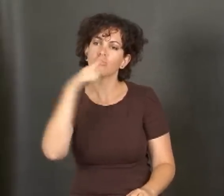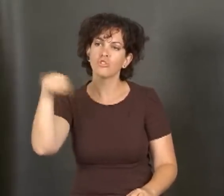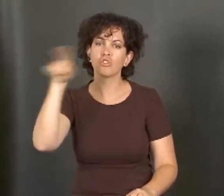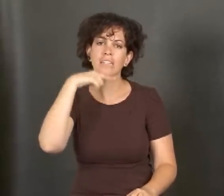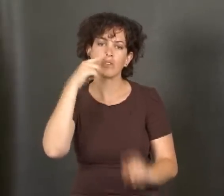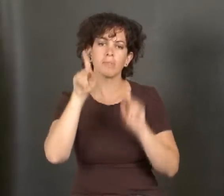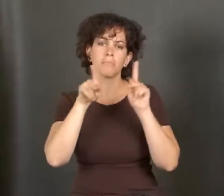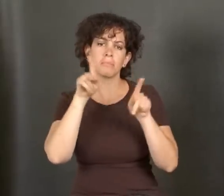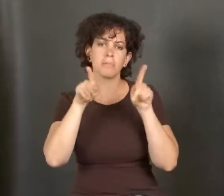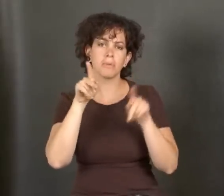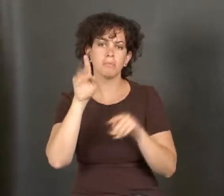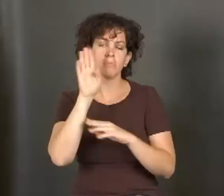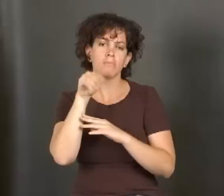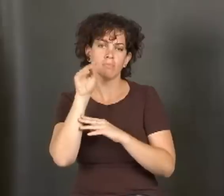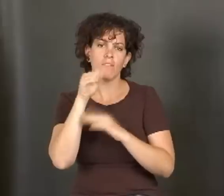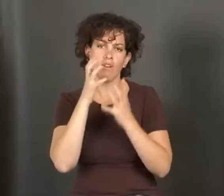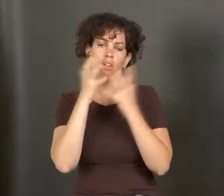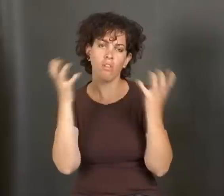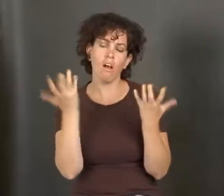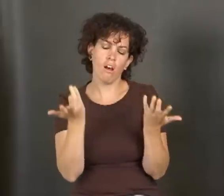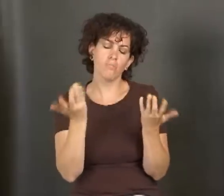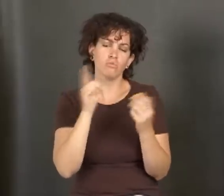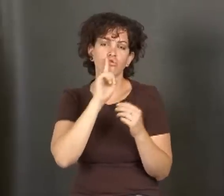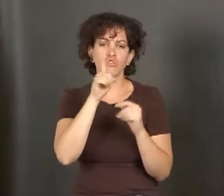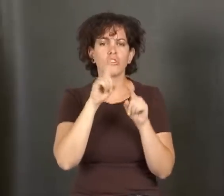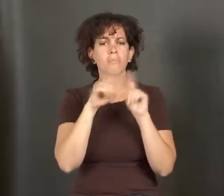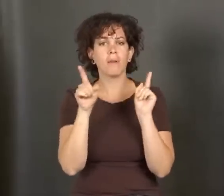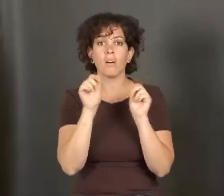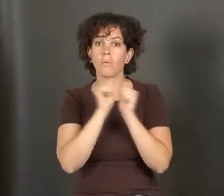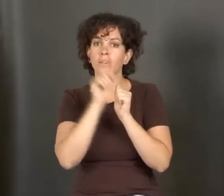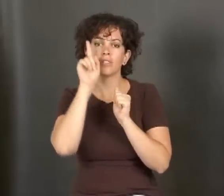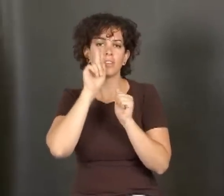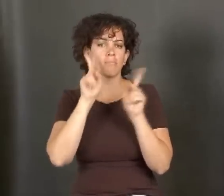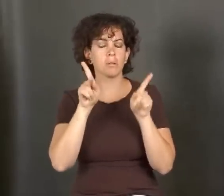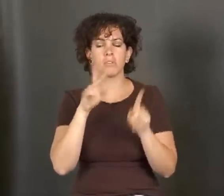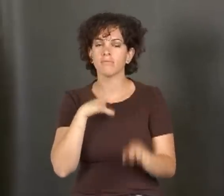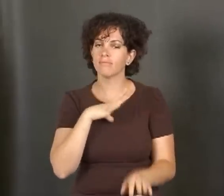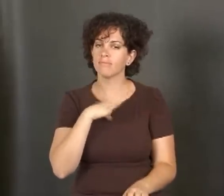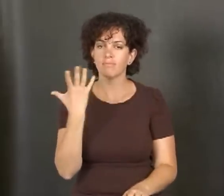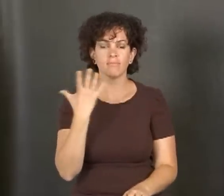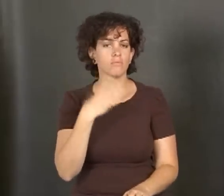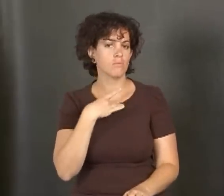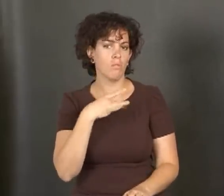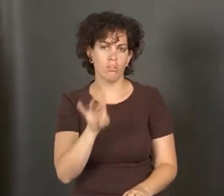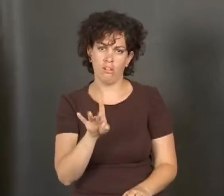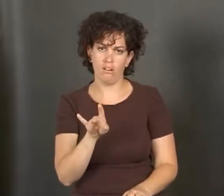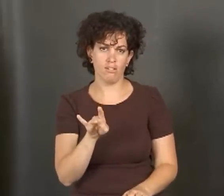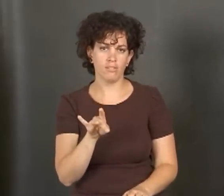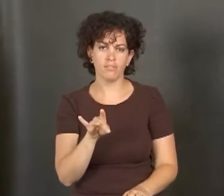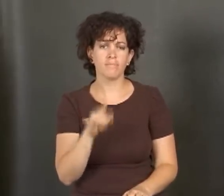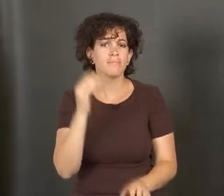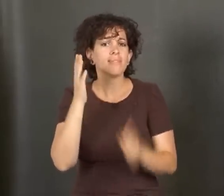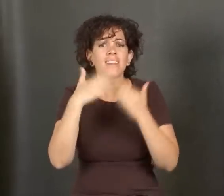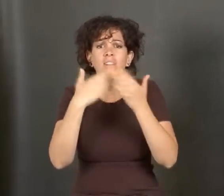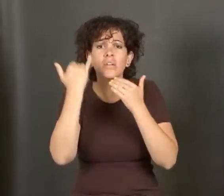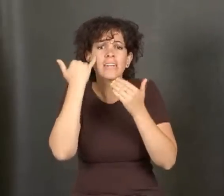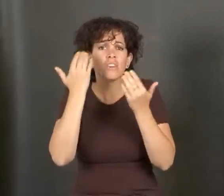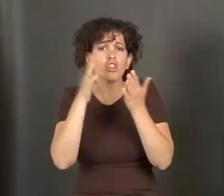bluffing. I know that hearing people typically do that often, but with a deaf person, if you're nodding when you